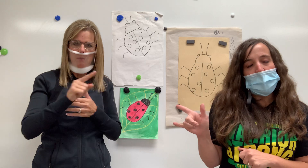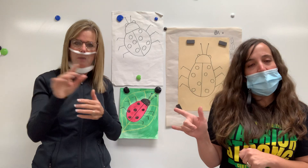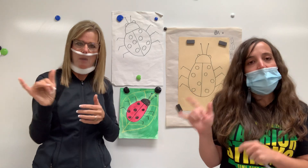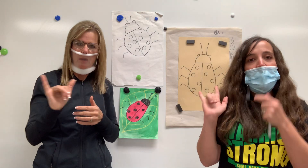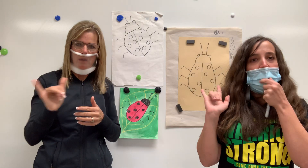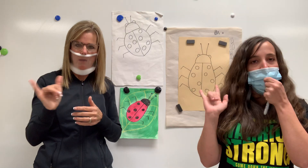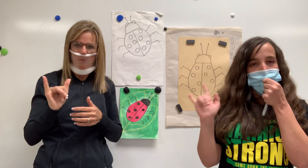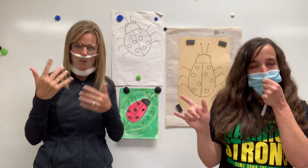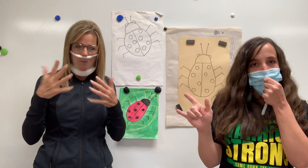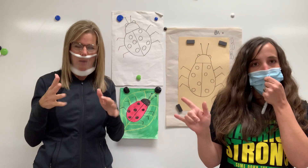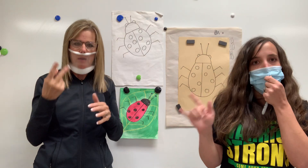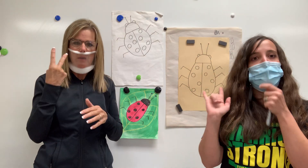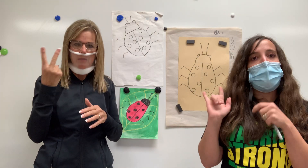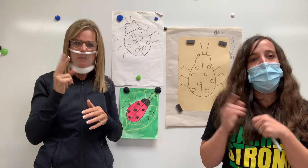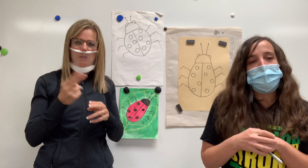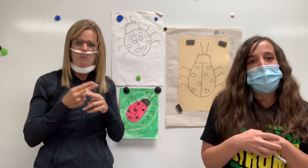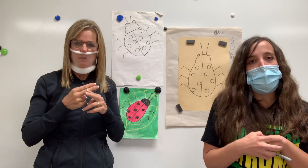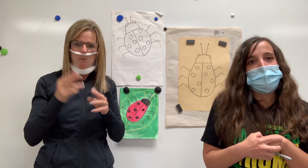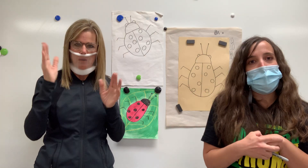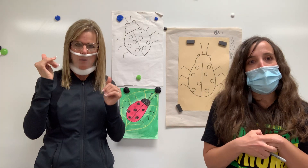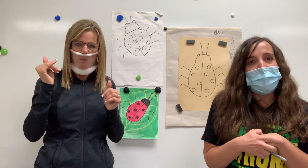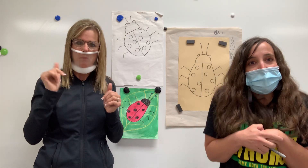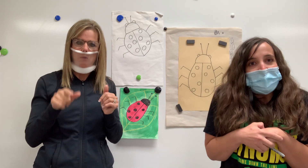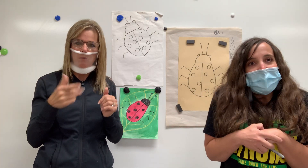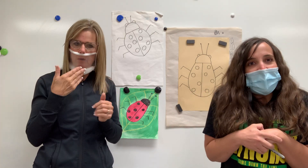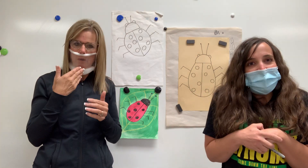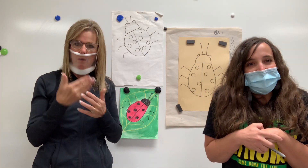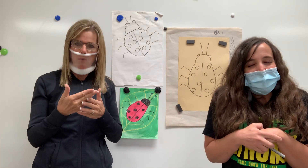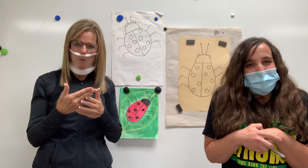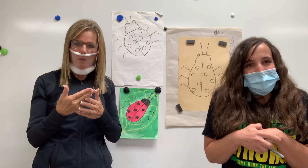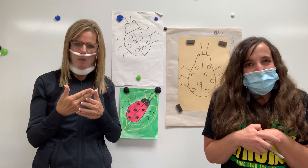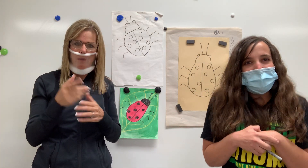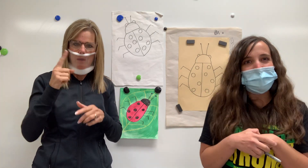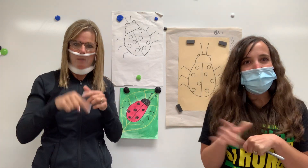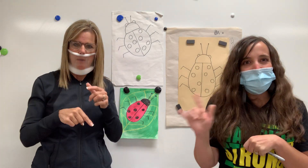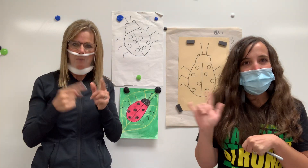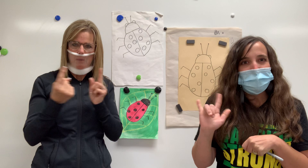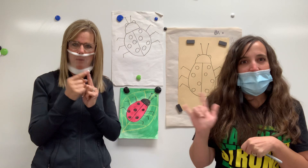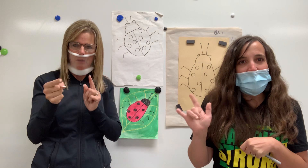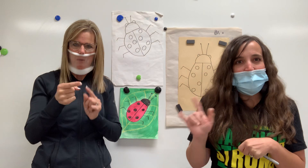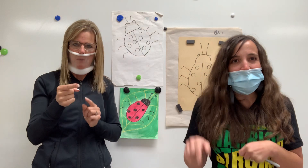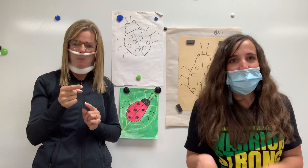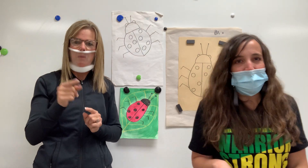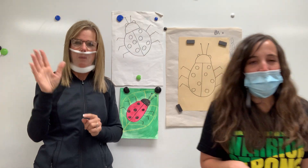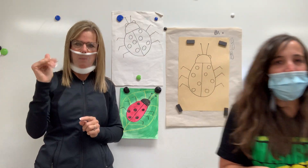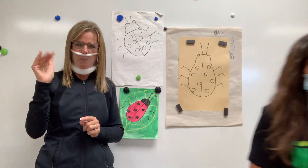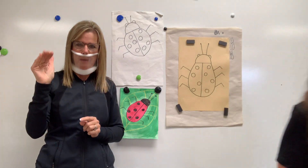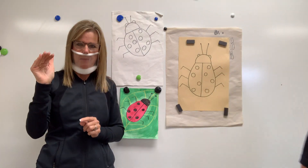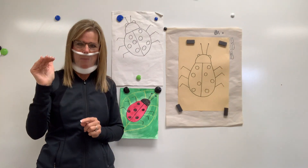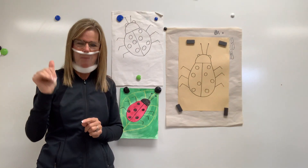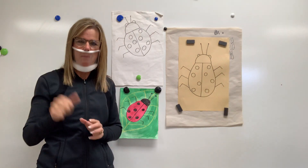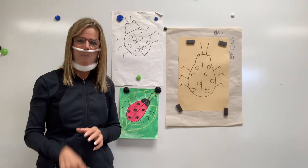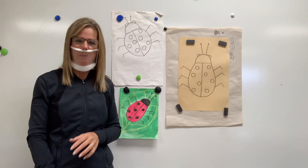you already. I'll see you soon. I hope that you guys are well, and I can't wait to meet you. Bye, guys.